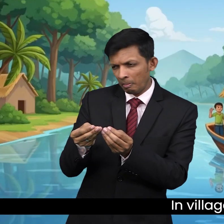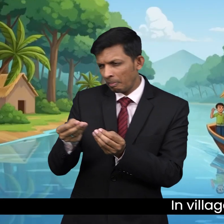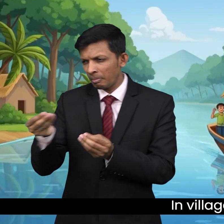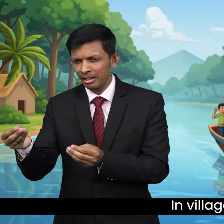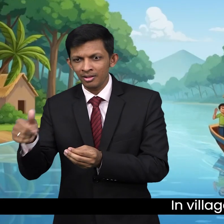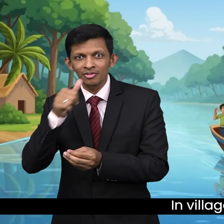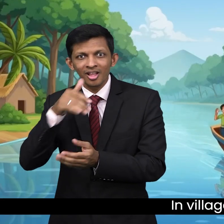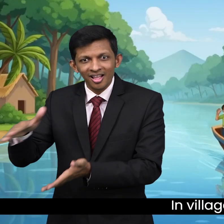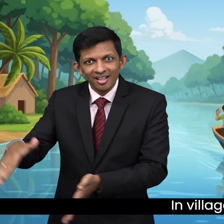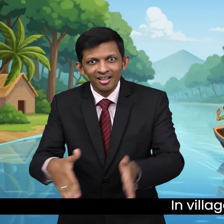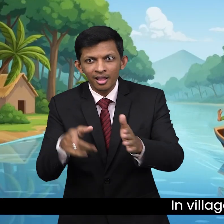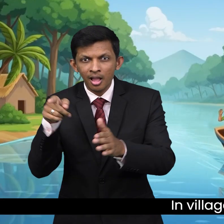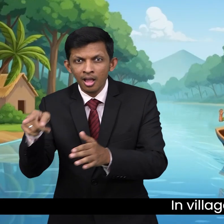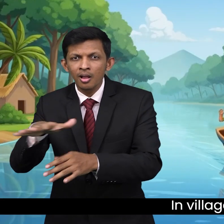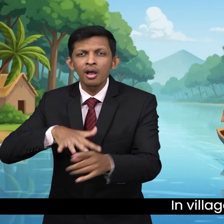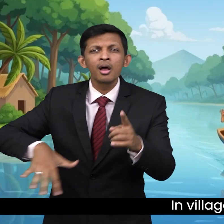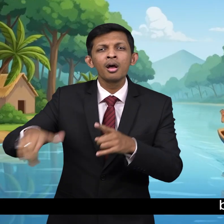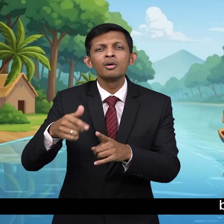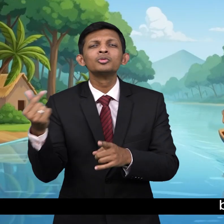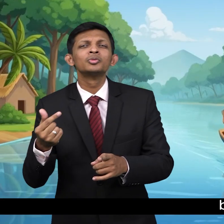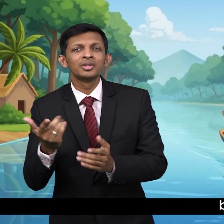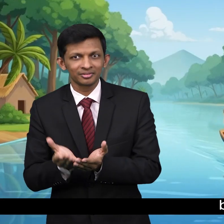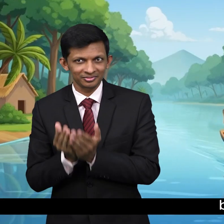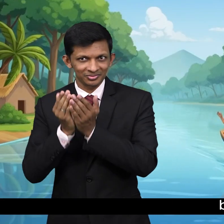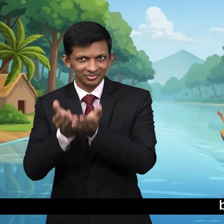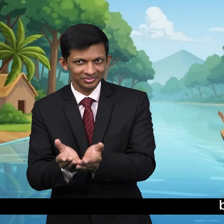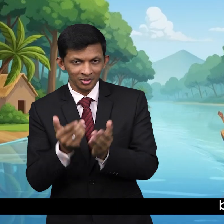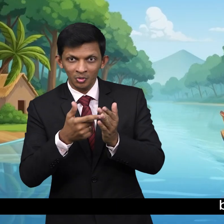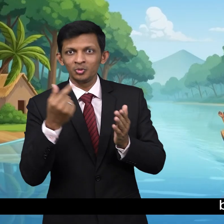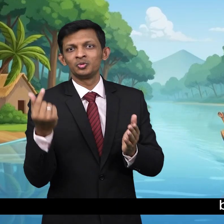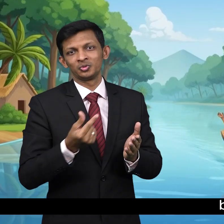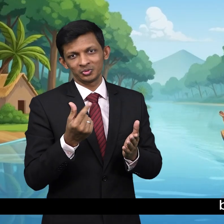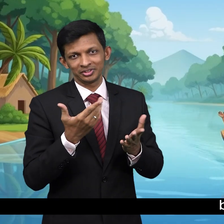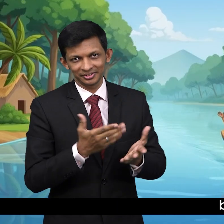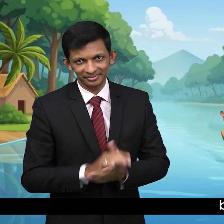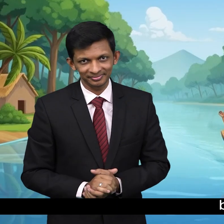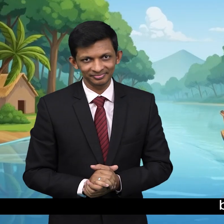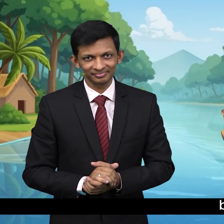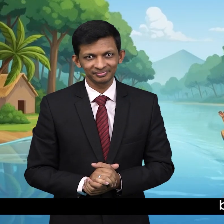In villages near rivers or lakes, boats are used.